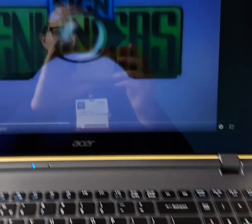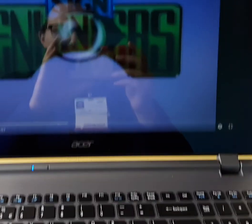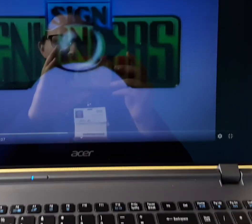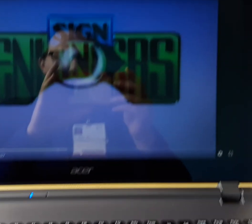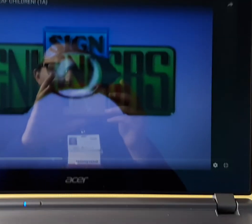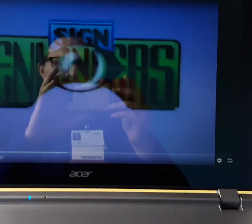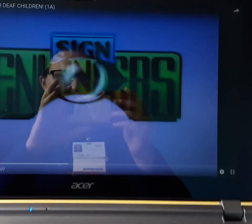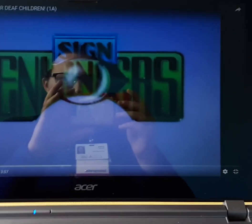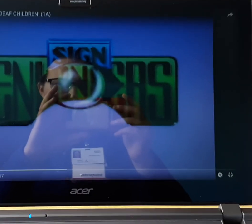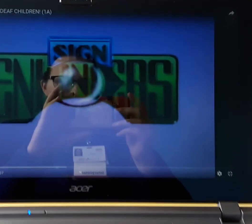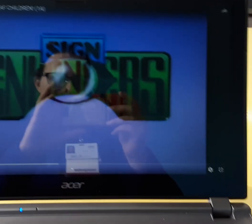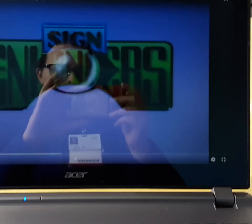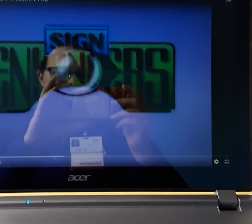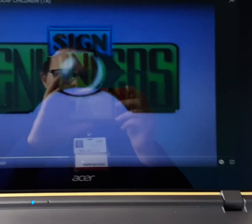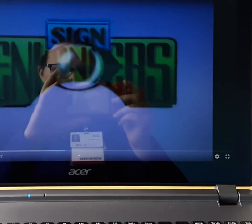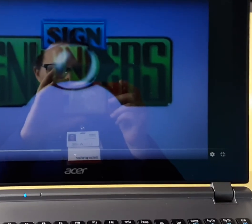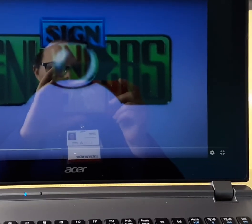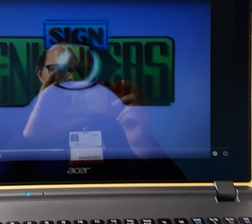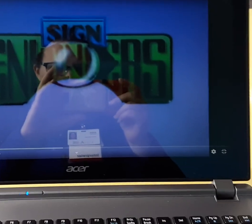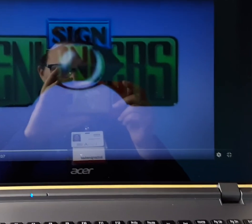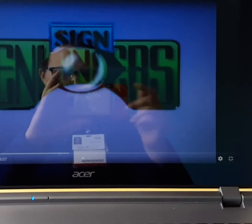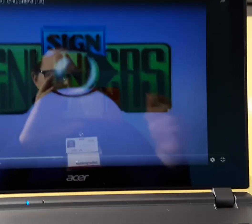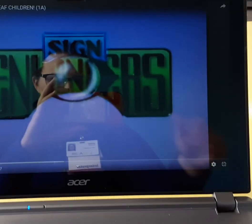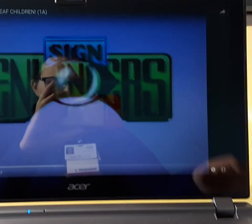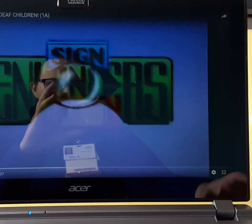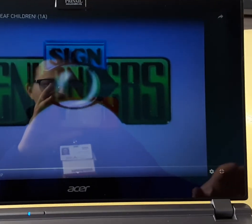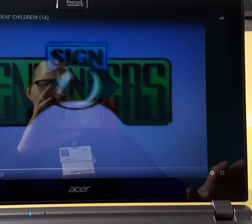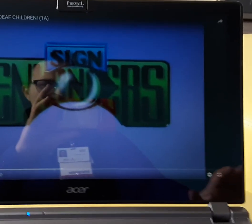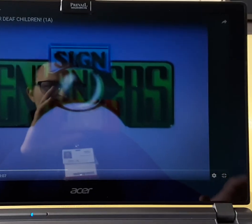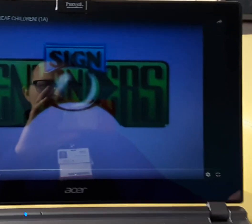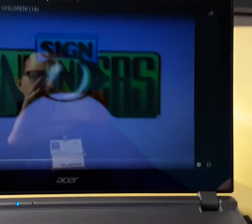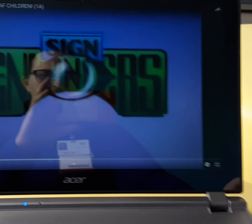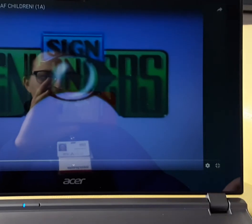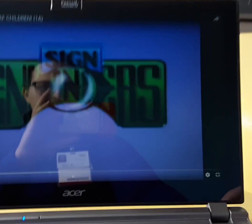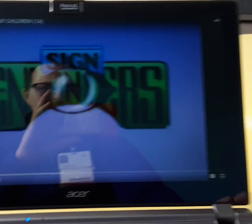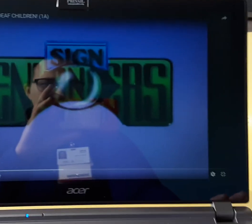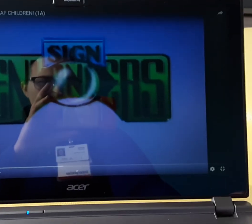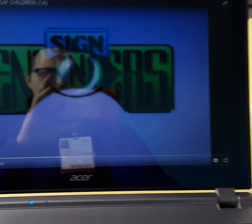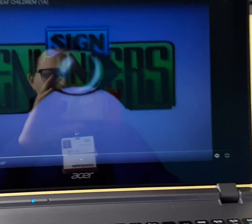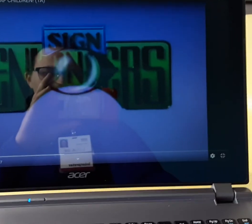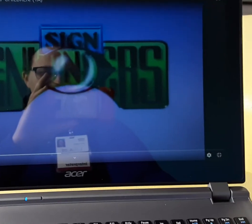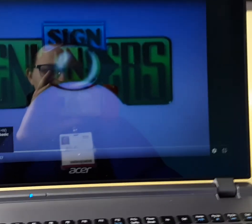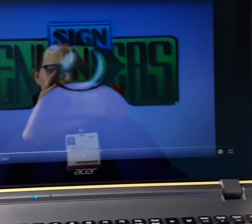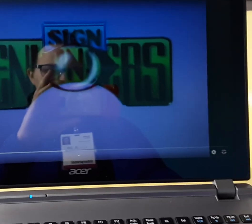This is my vocal interpreting practice for a deaf child.